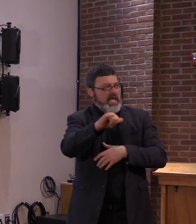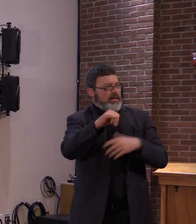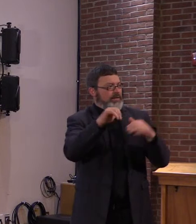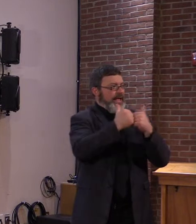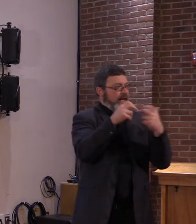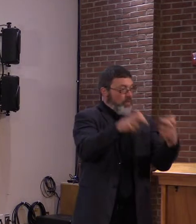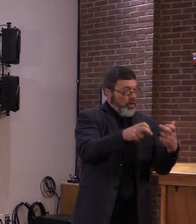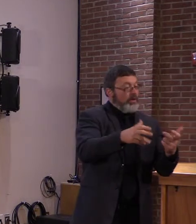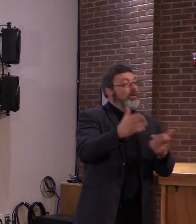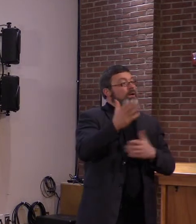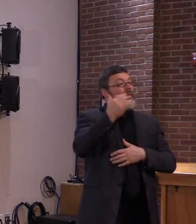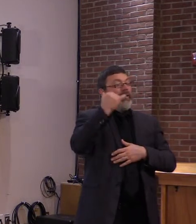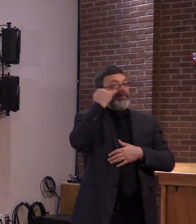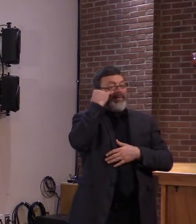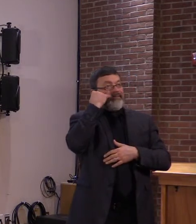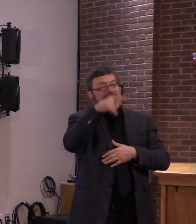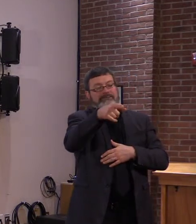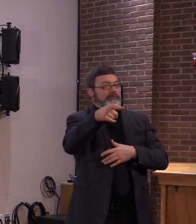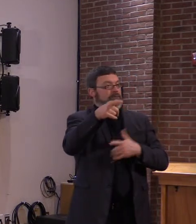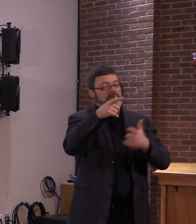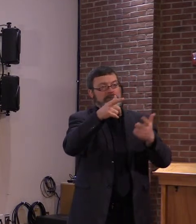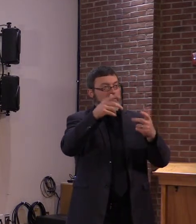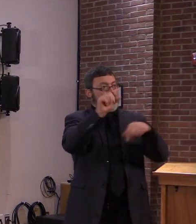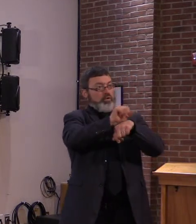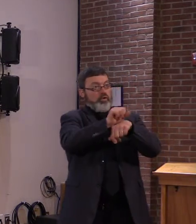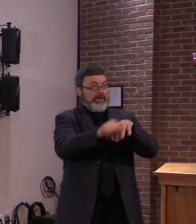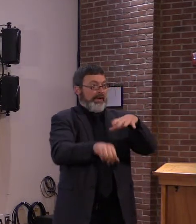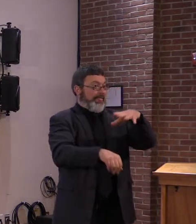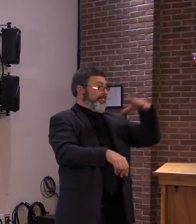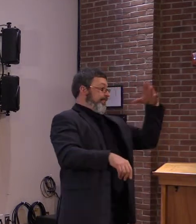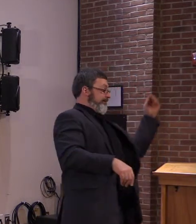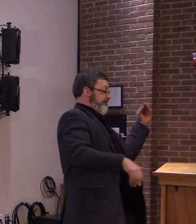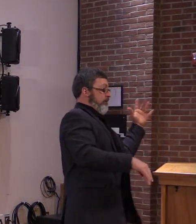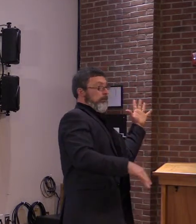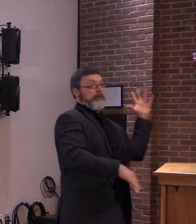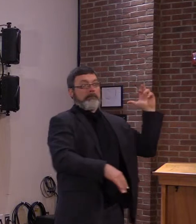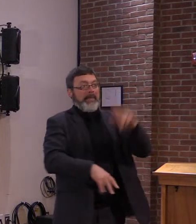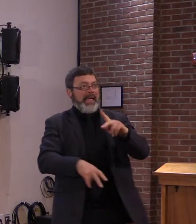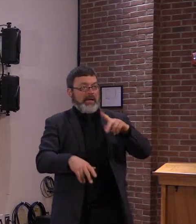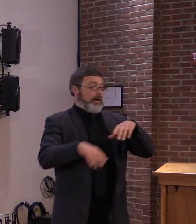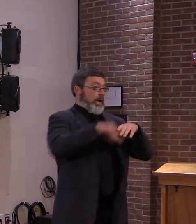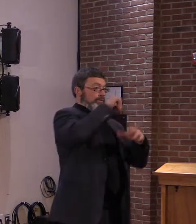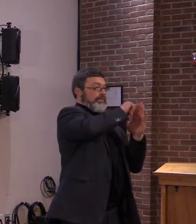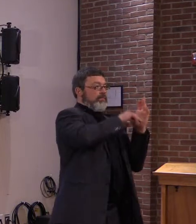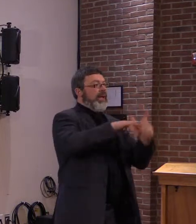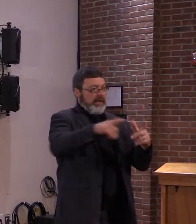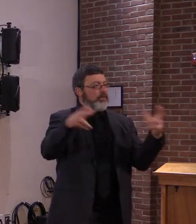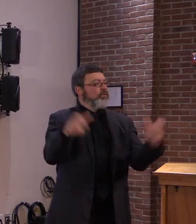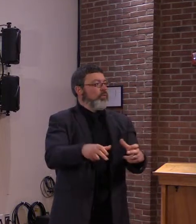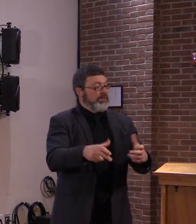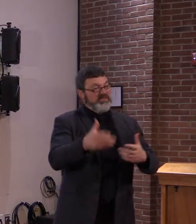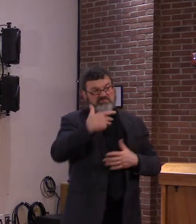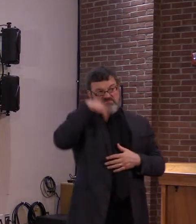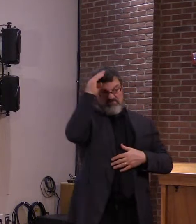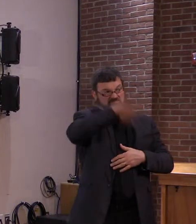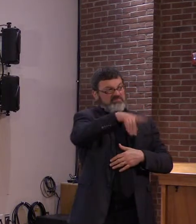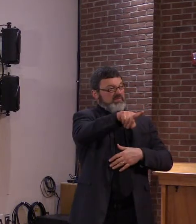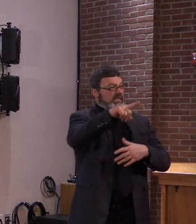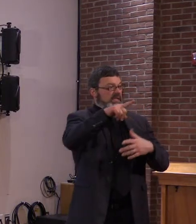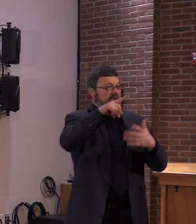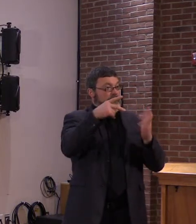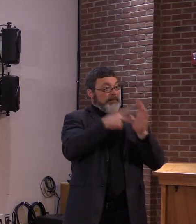else. So that partially answers your question, I'm sure, to the best of our ability